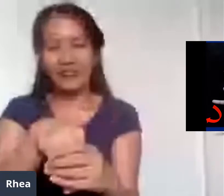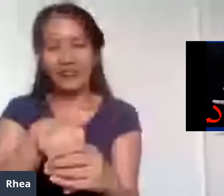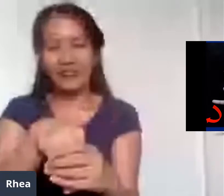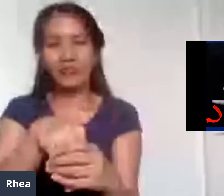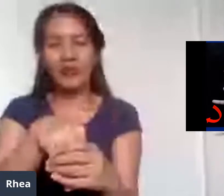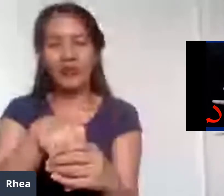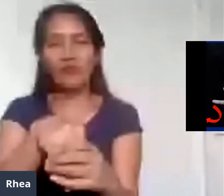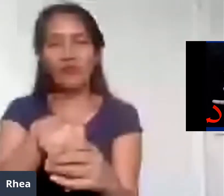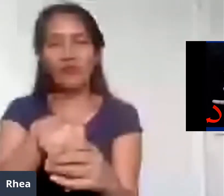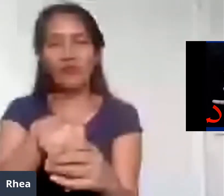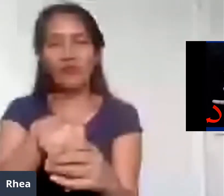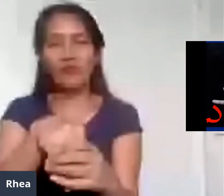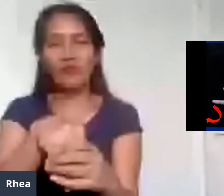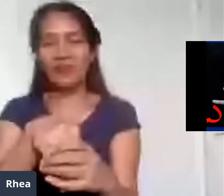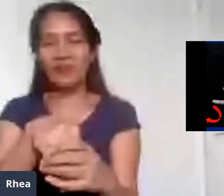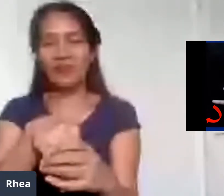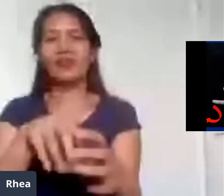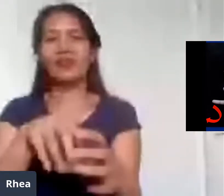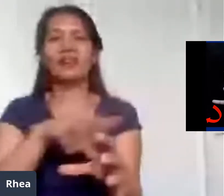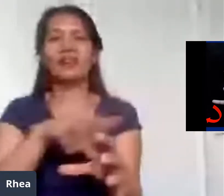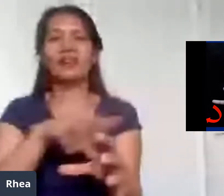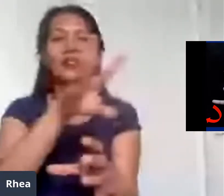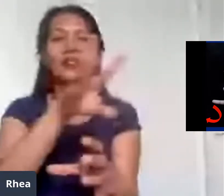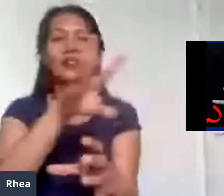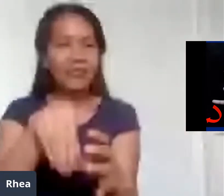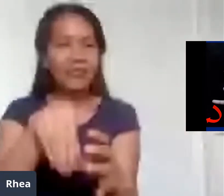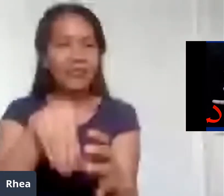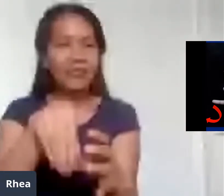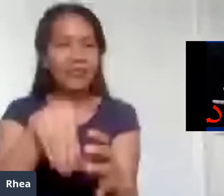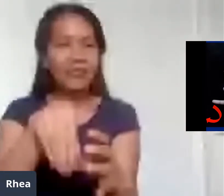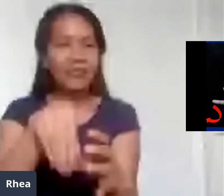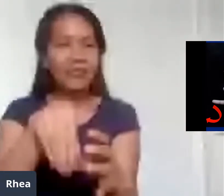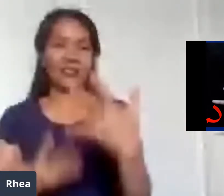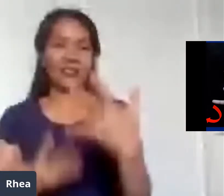join in the program of the government. Okay, join,